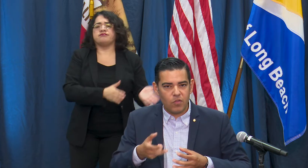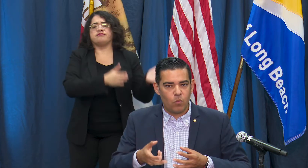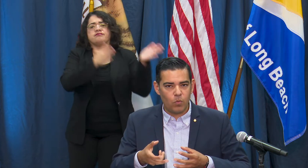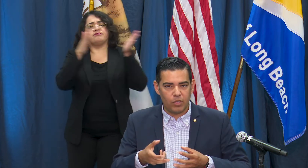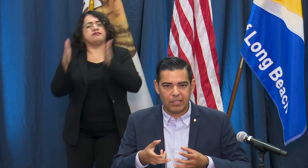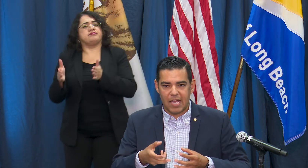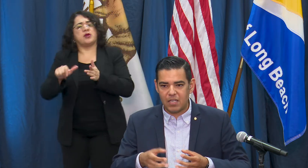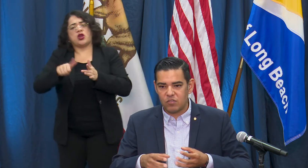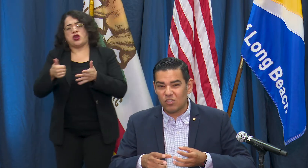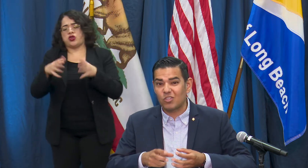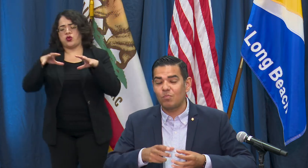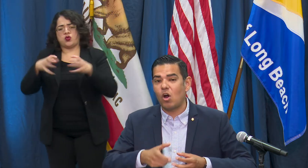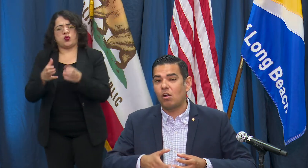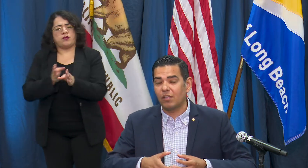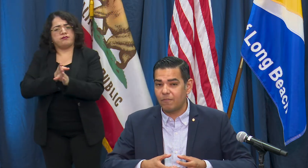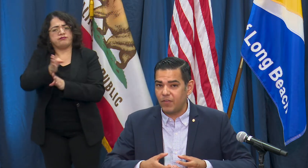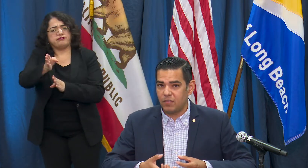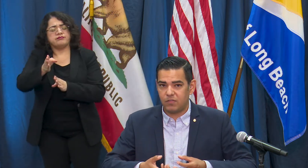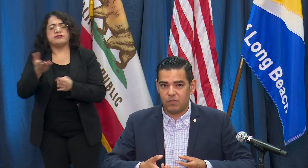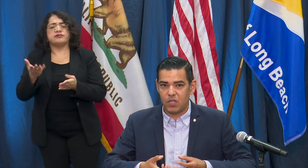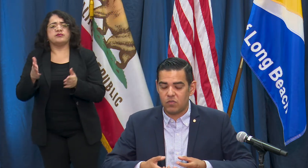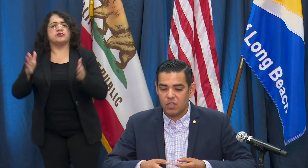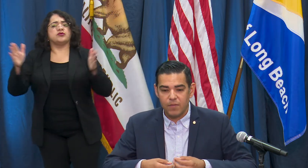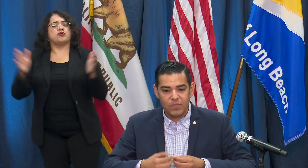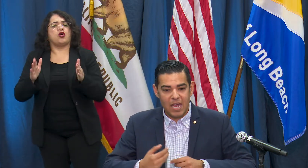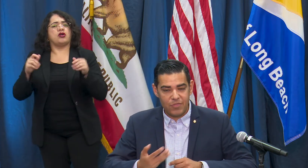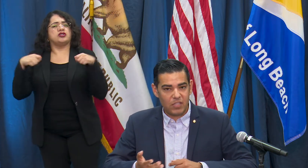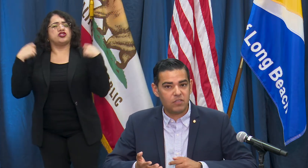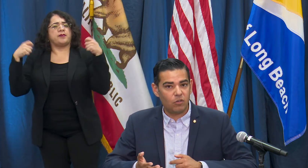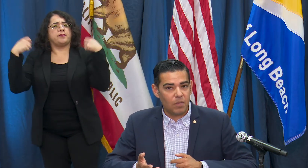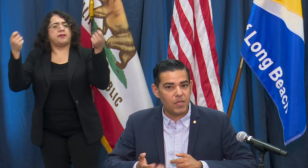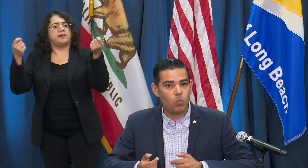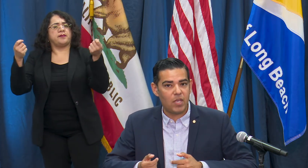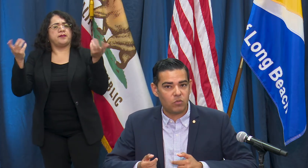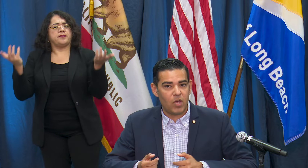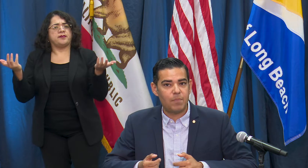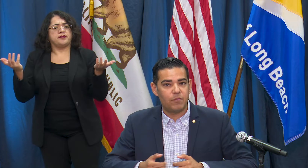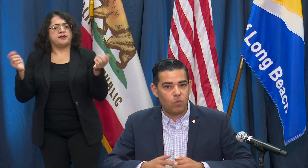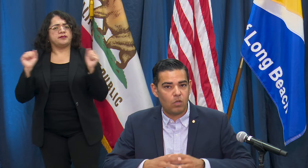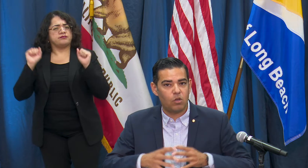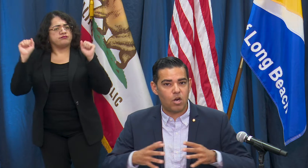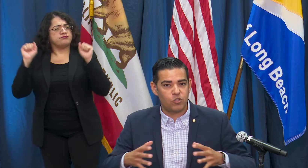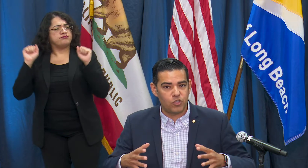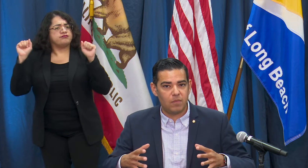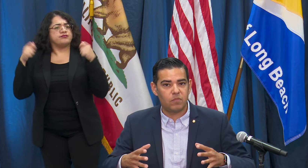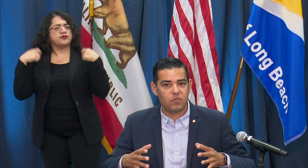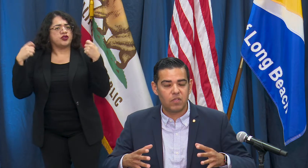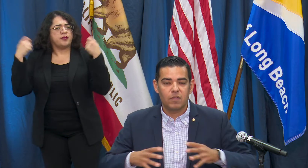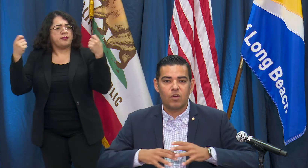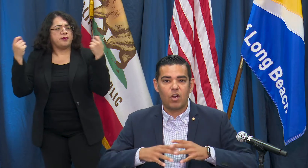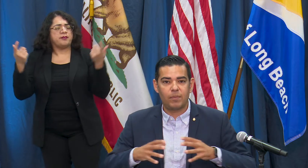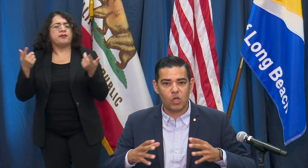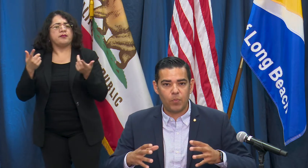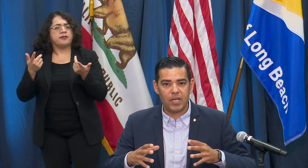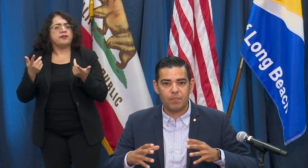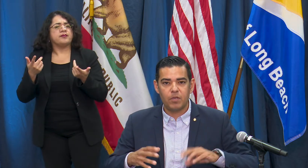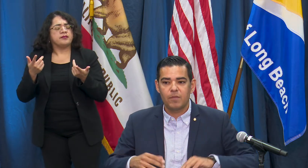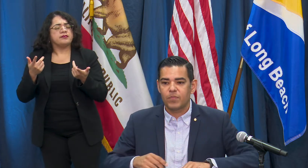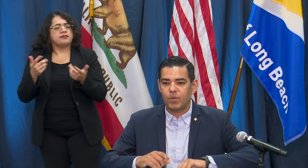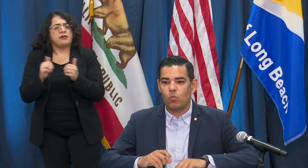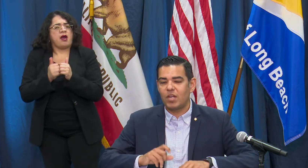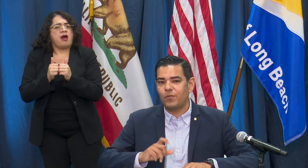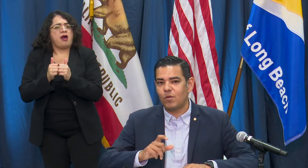this is another one we're looking at, is small fitness studios. I think it's still going to be a ways away before large gyms are able to open